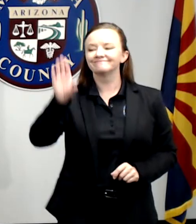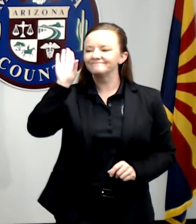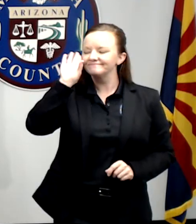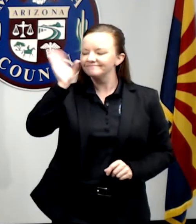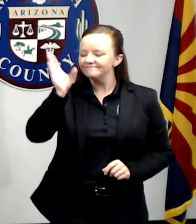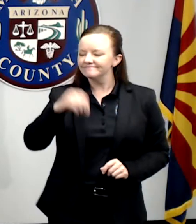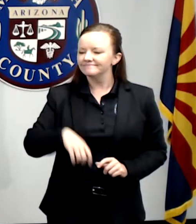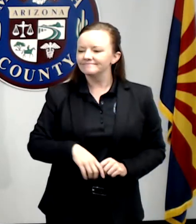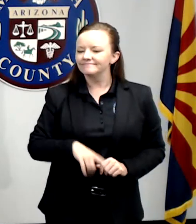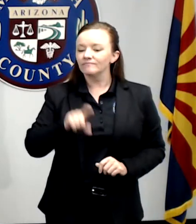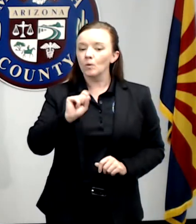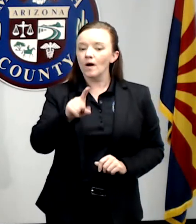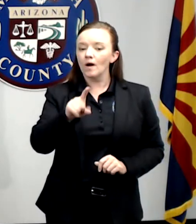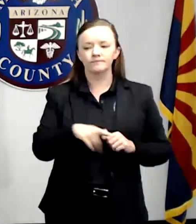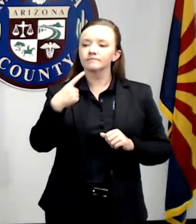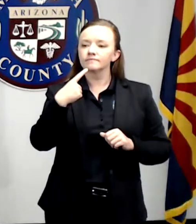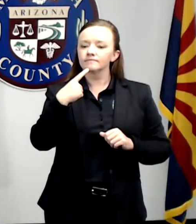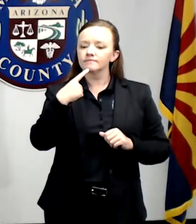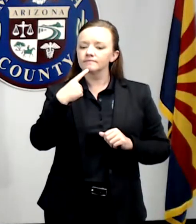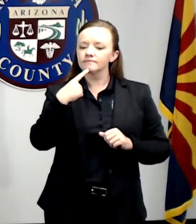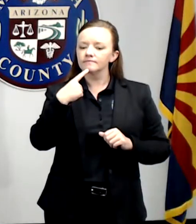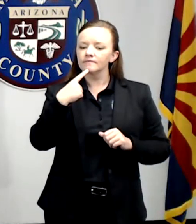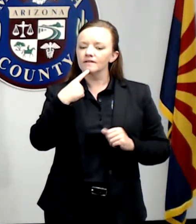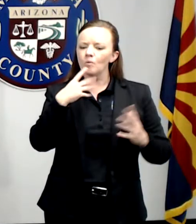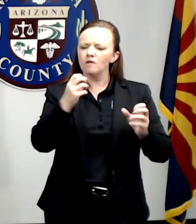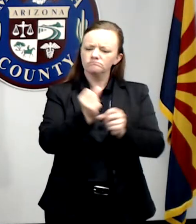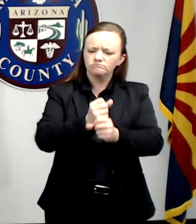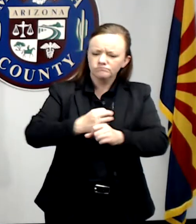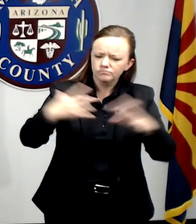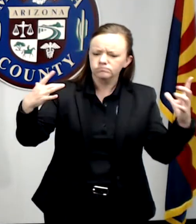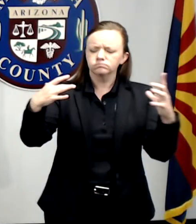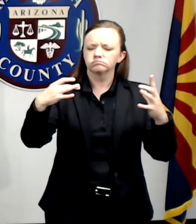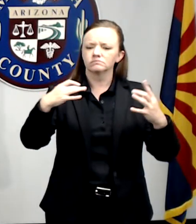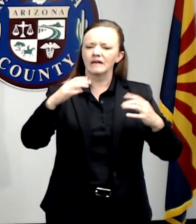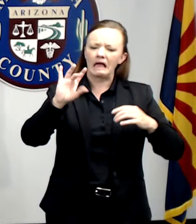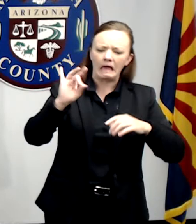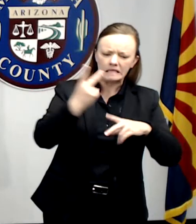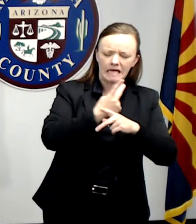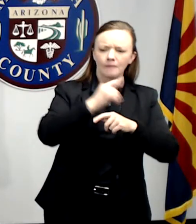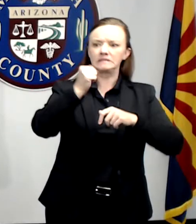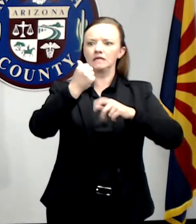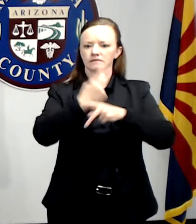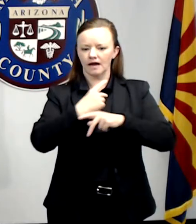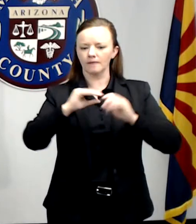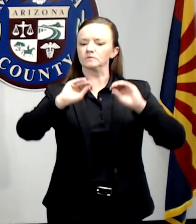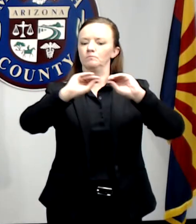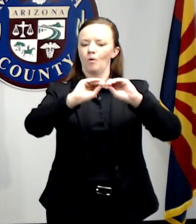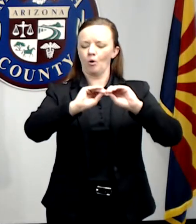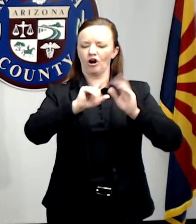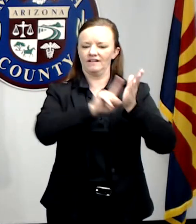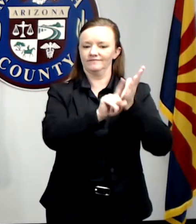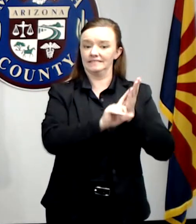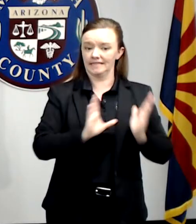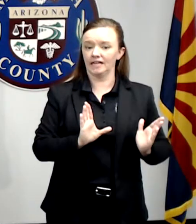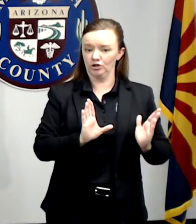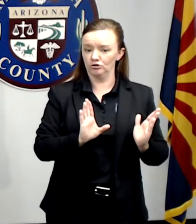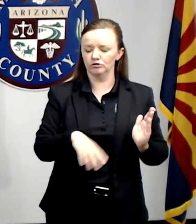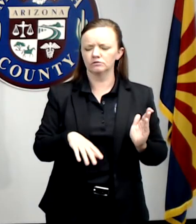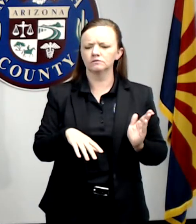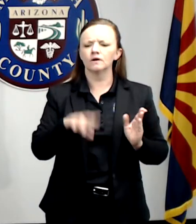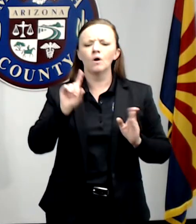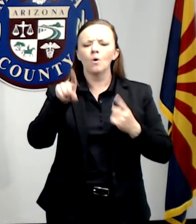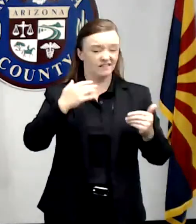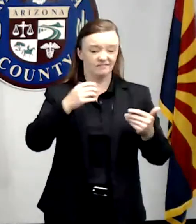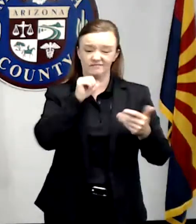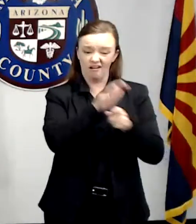Hi, question for Dr. Tony. 8 to 10 times the number of people doing contact investigation. When do you expect to get